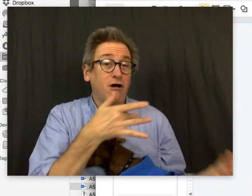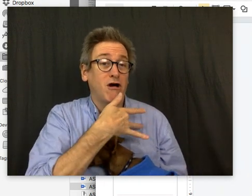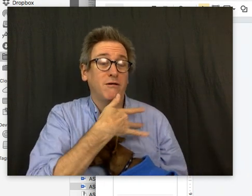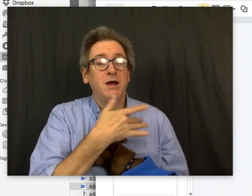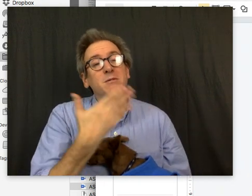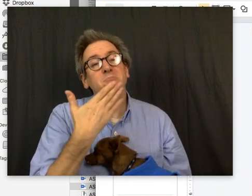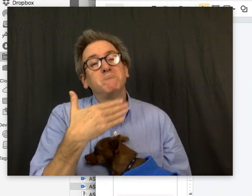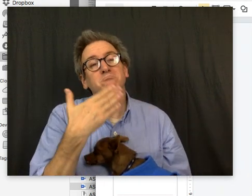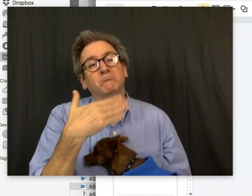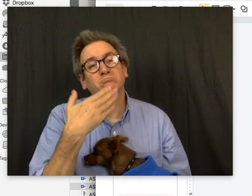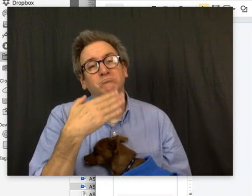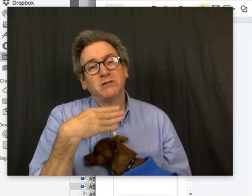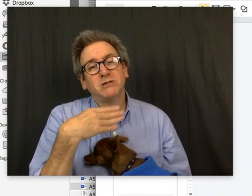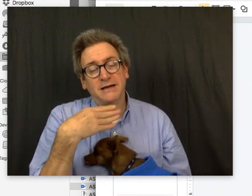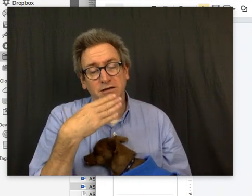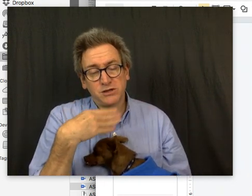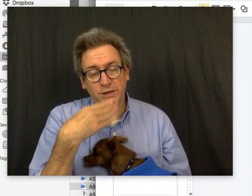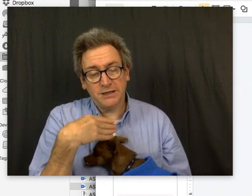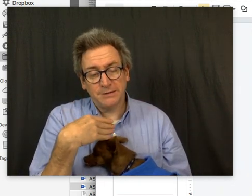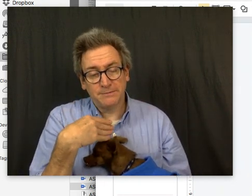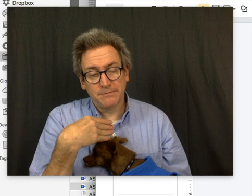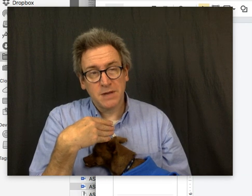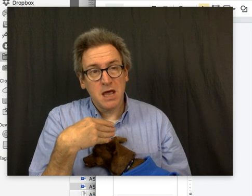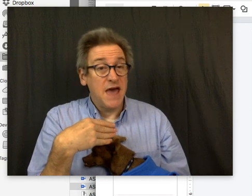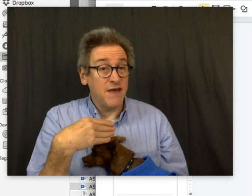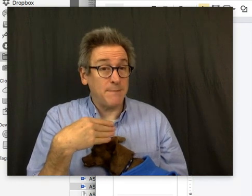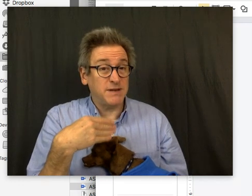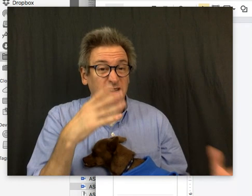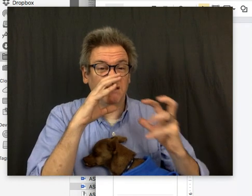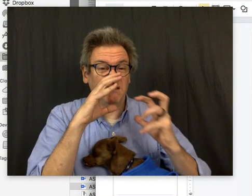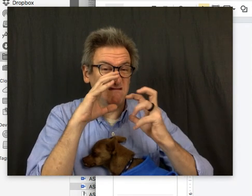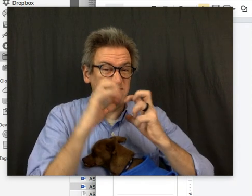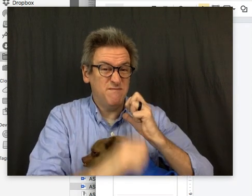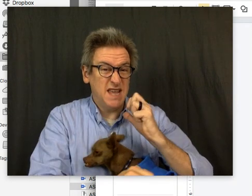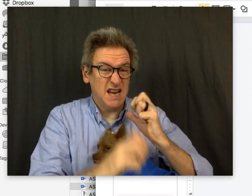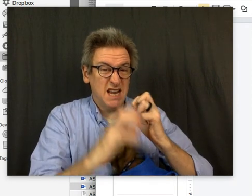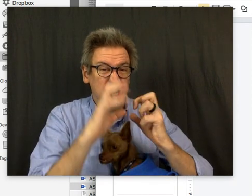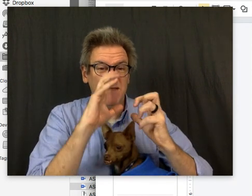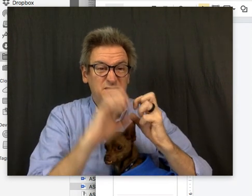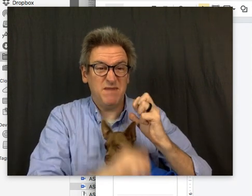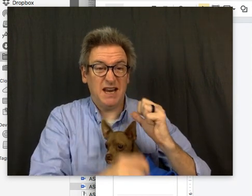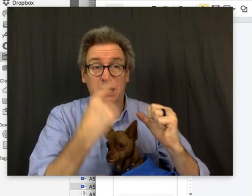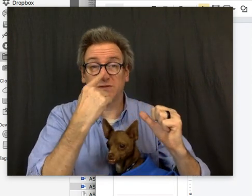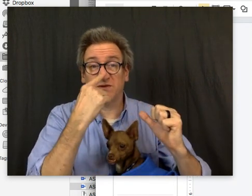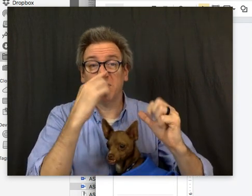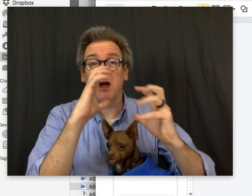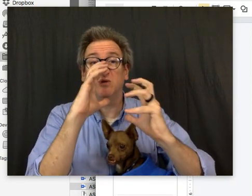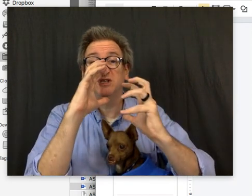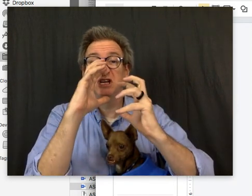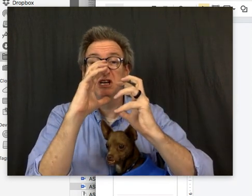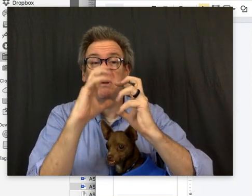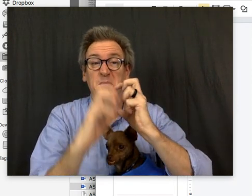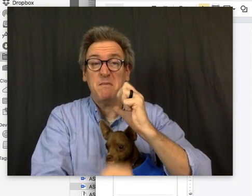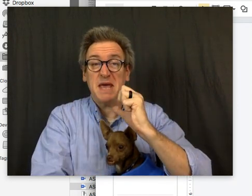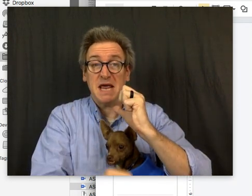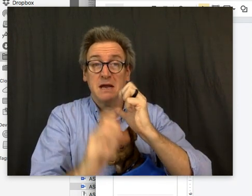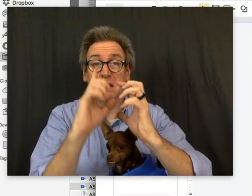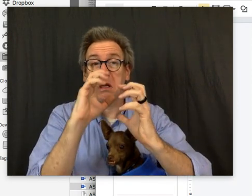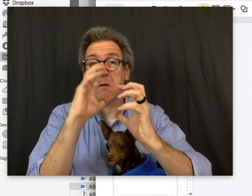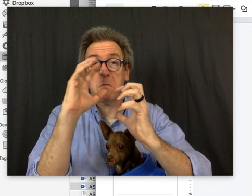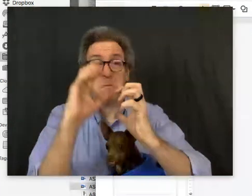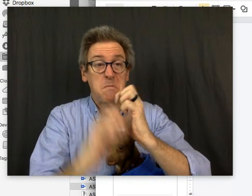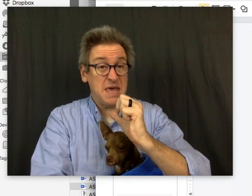Soft heart, kind, sweet. The opposite, mean. Mean. It comes from the nose.